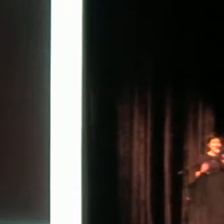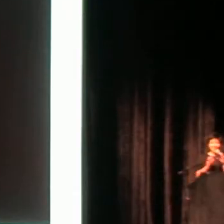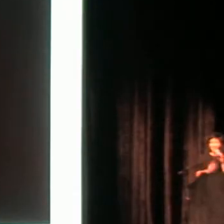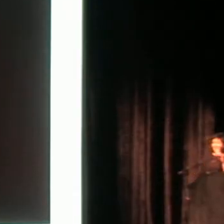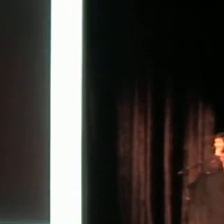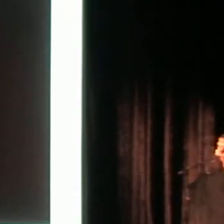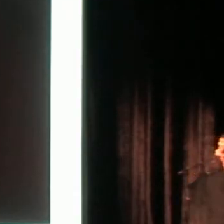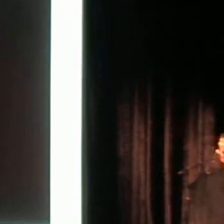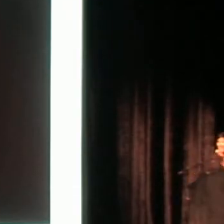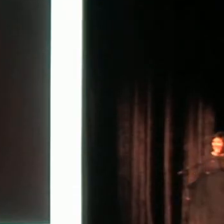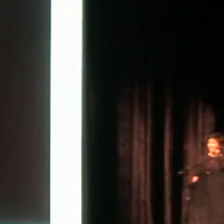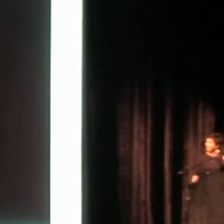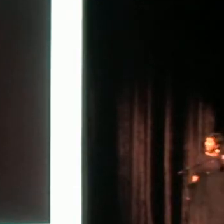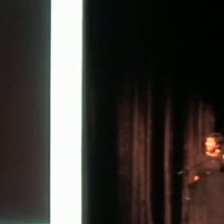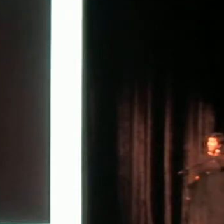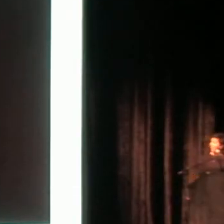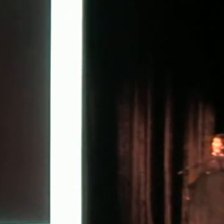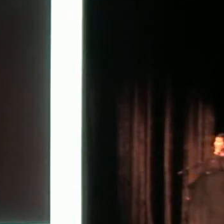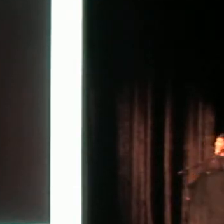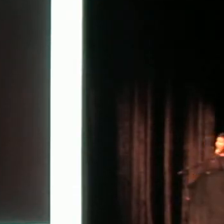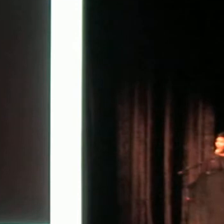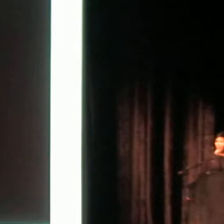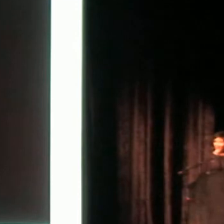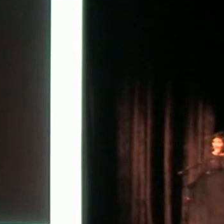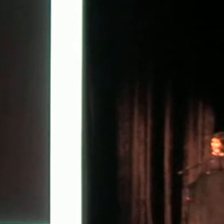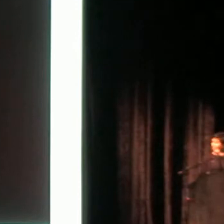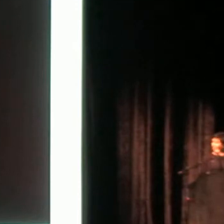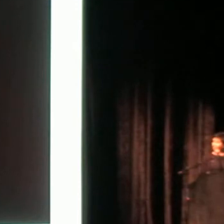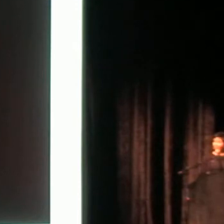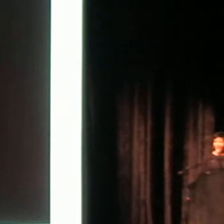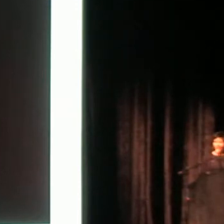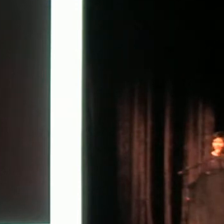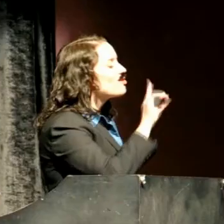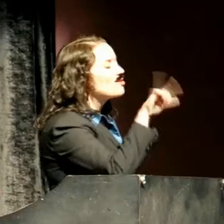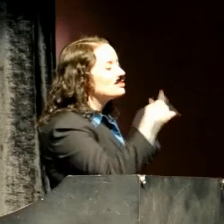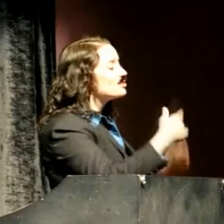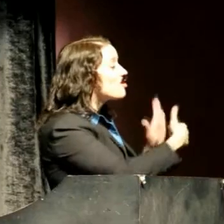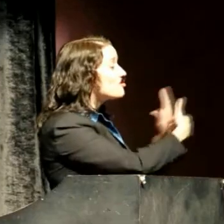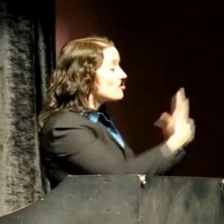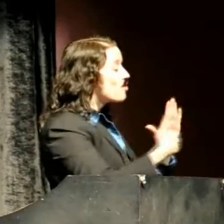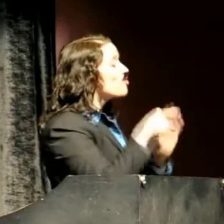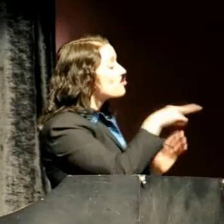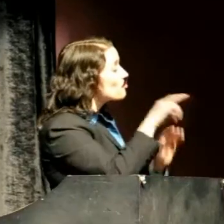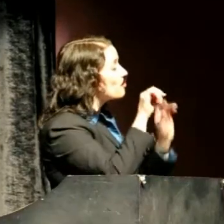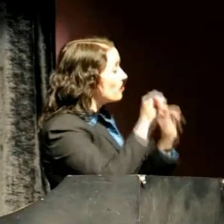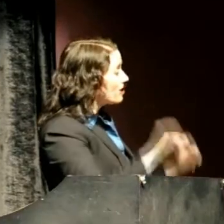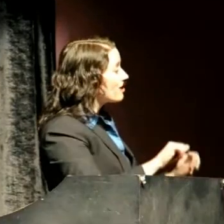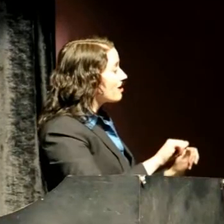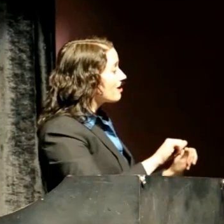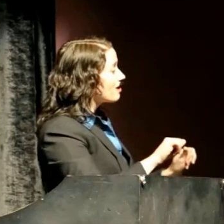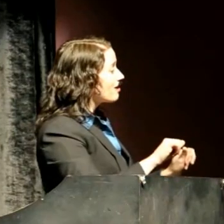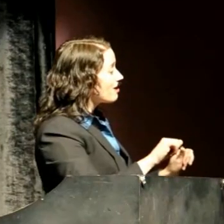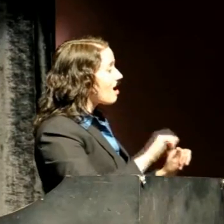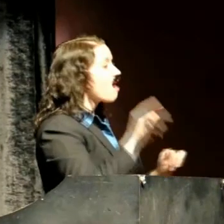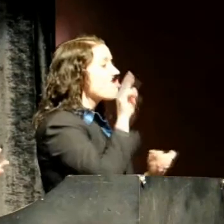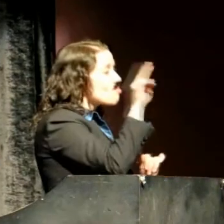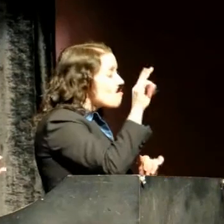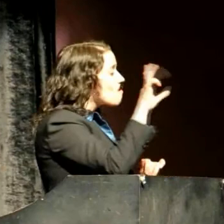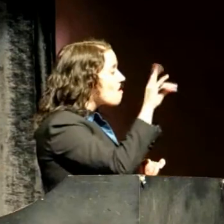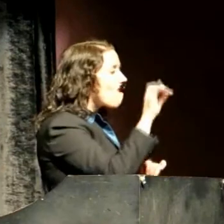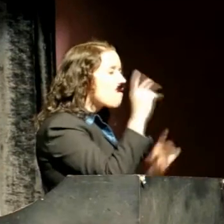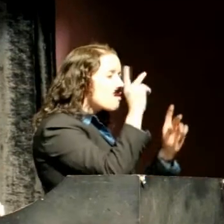Yay, margarita! You got it. So it's just to show you that you can basically look at a code and